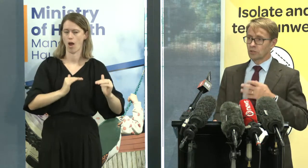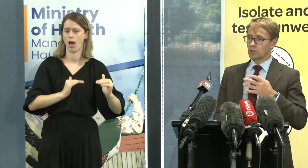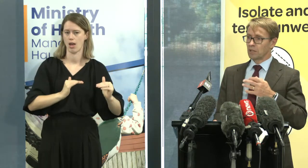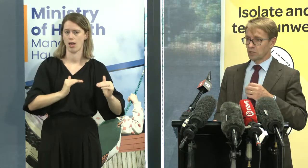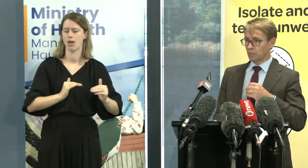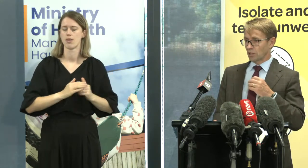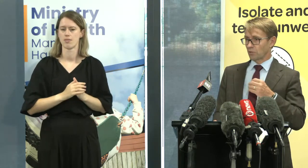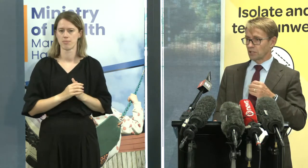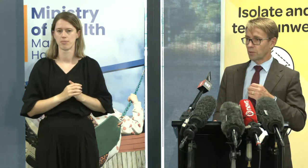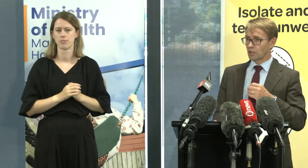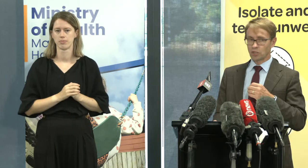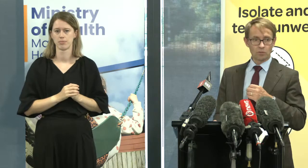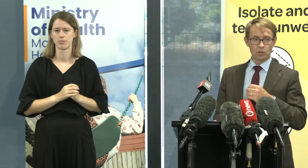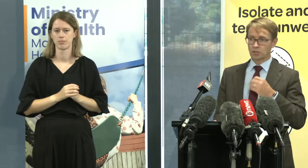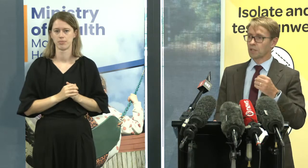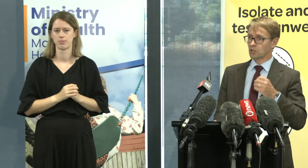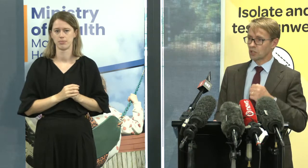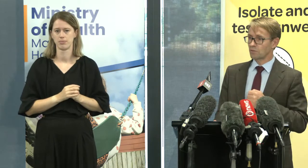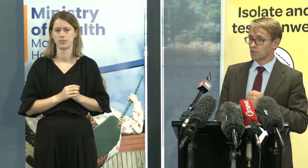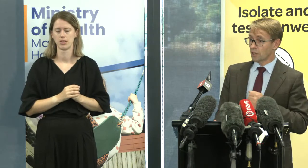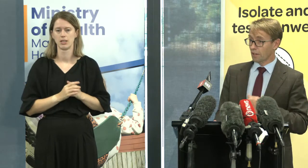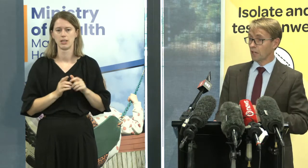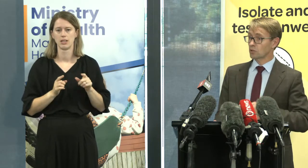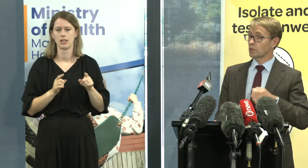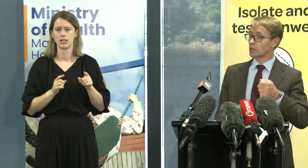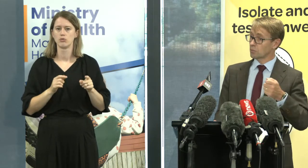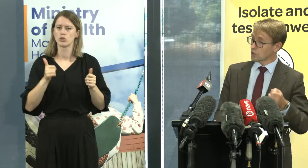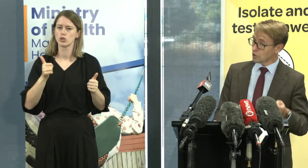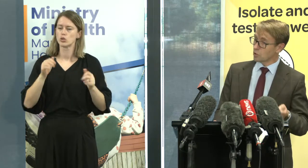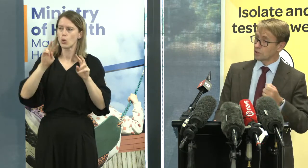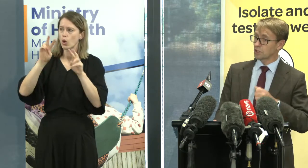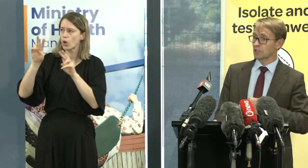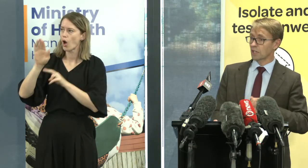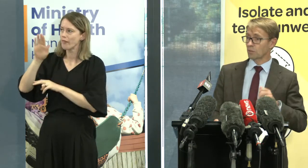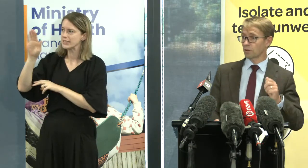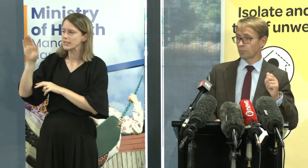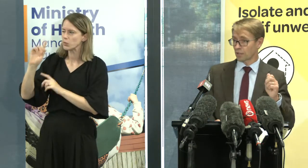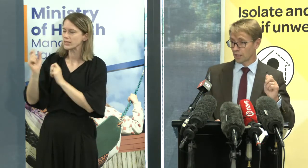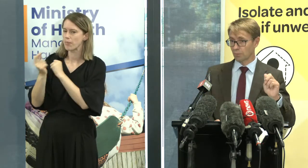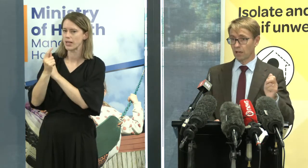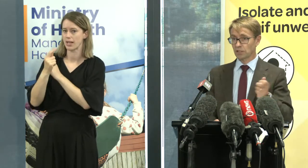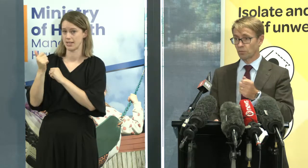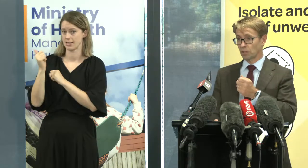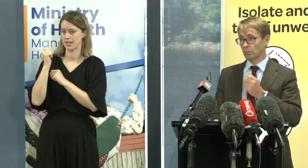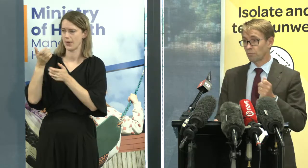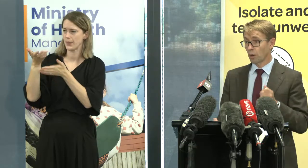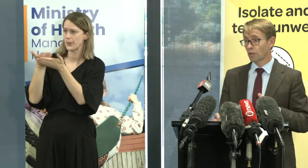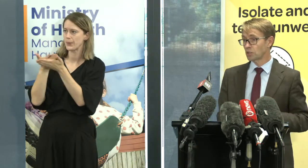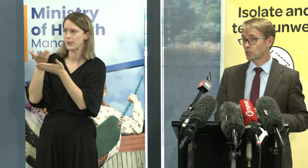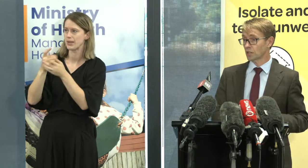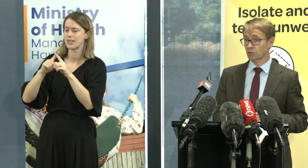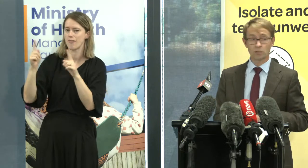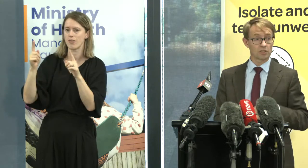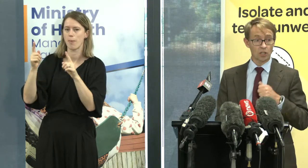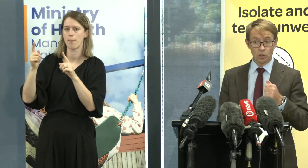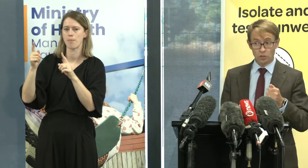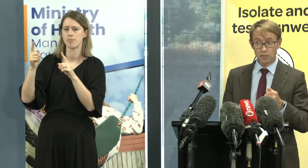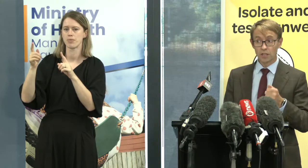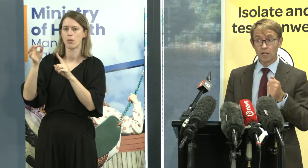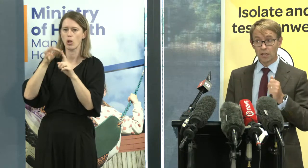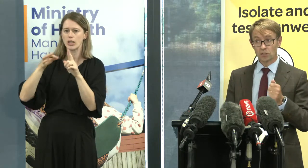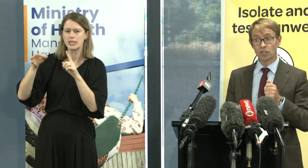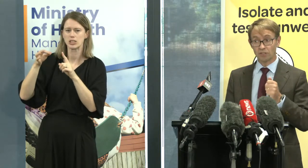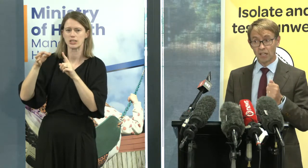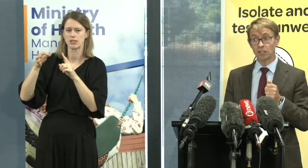it's always good to benchmark your aspiration at what has been achieved in another country. And I was on a call yesterday with my counterparts from a number of Polynesian countries, and the